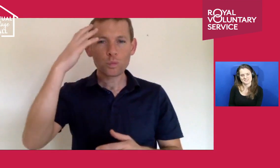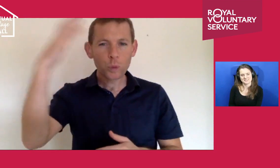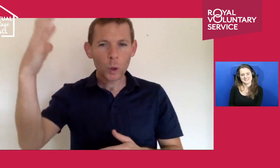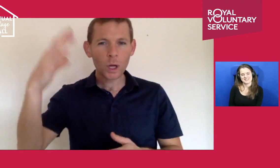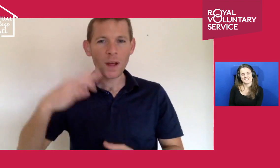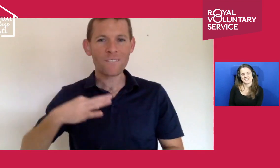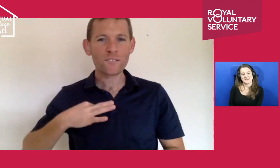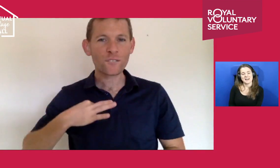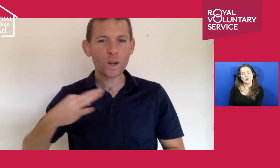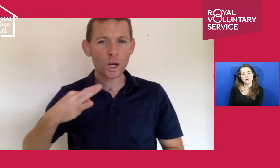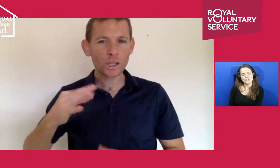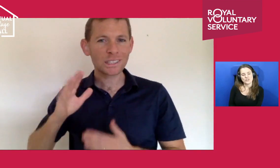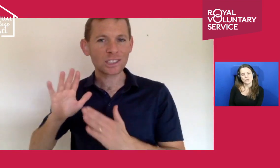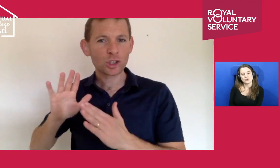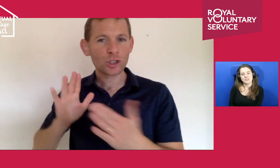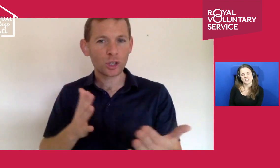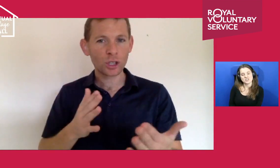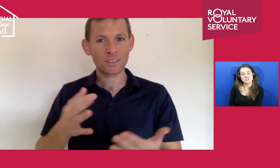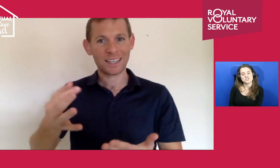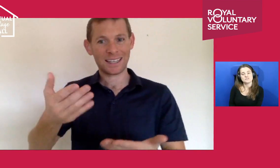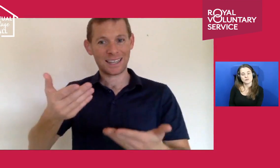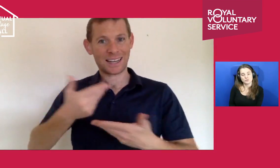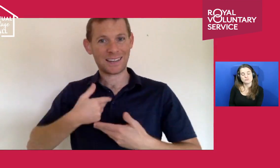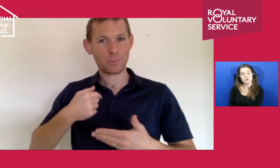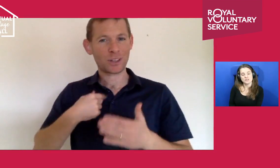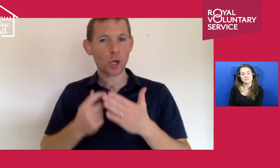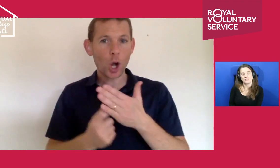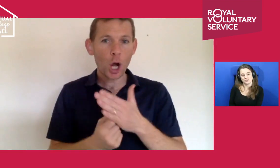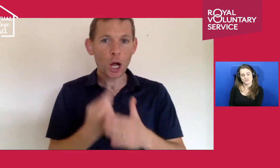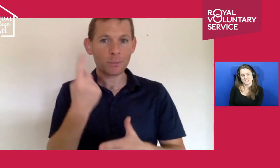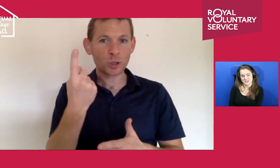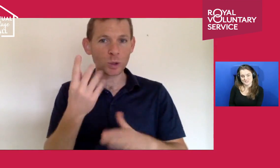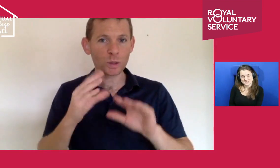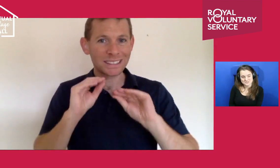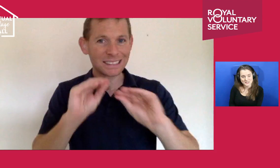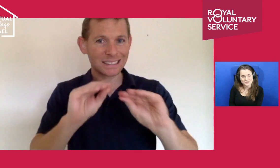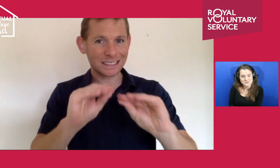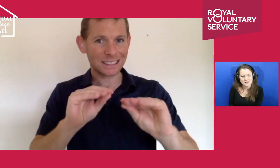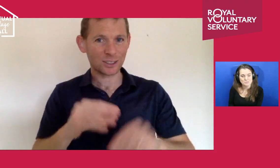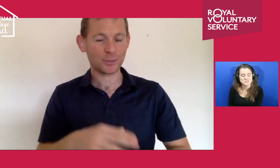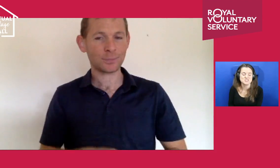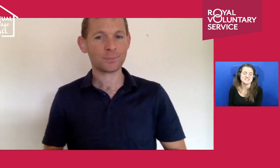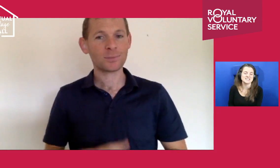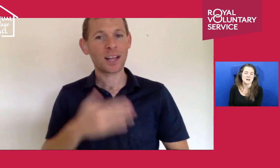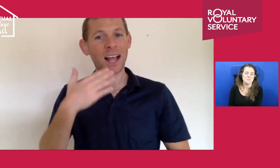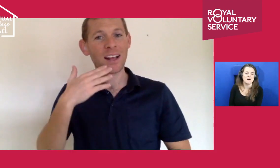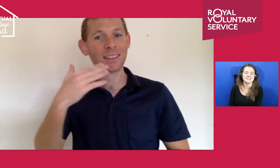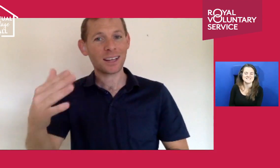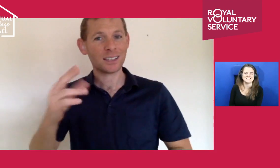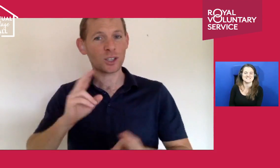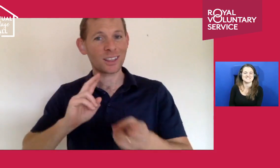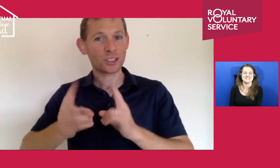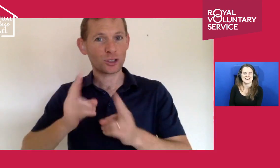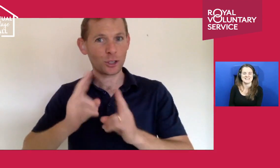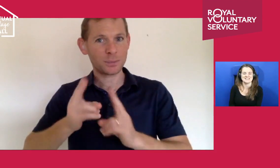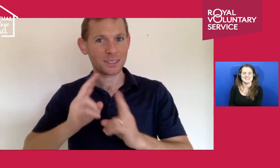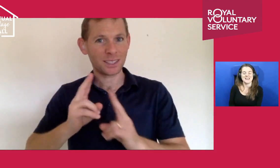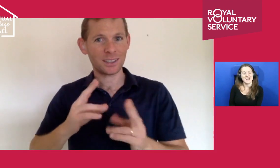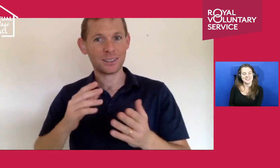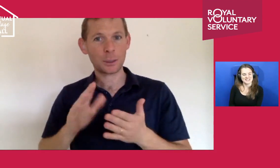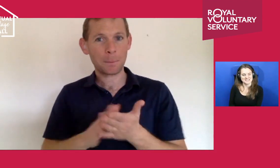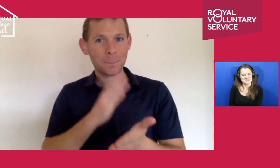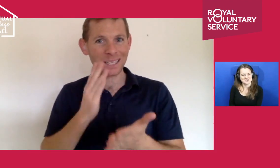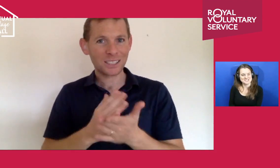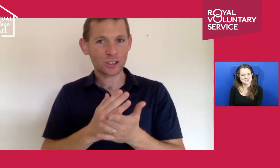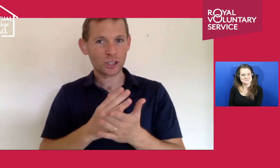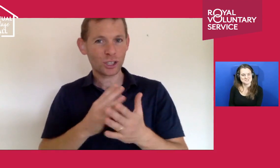join us. Also, thank you to the Royal Voluntary Service for giving me the opportunity to come and teach you today.